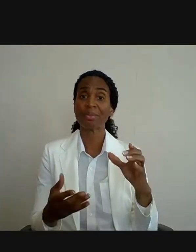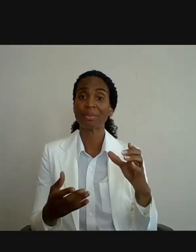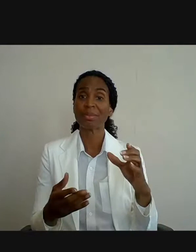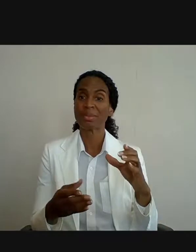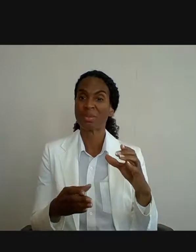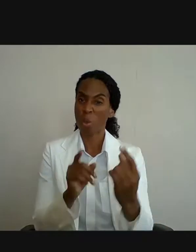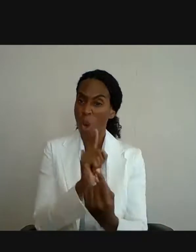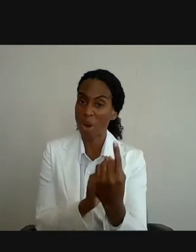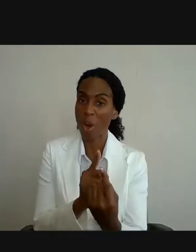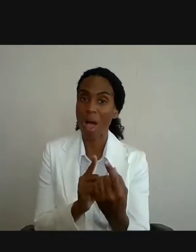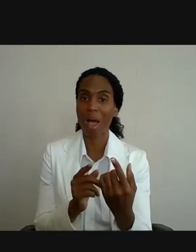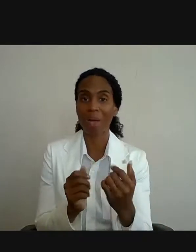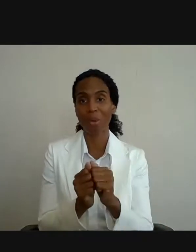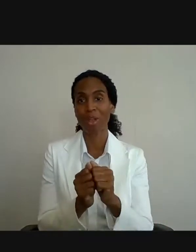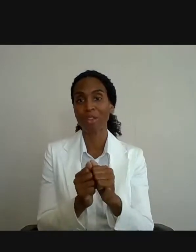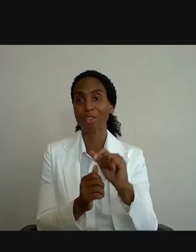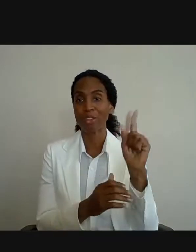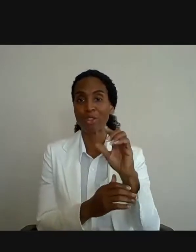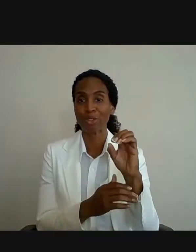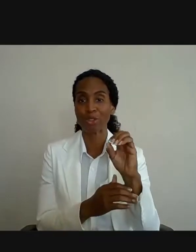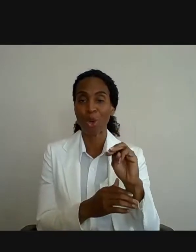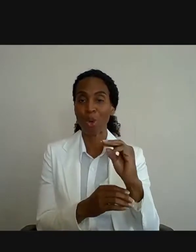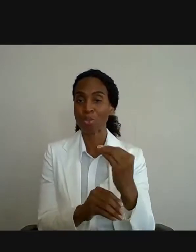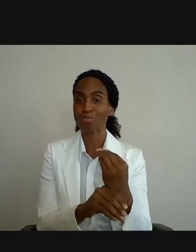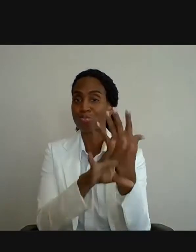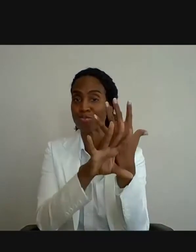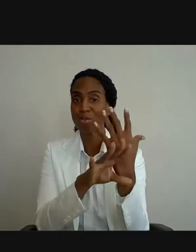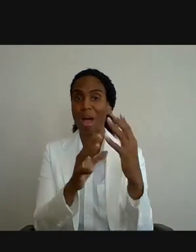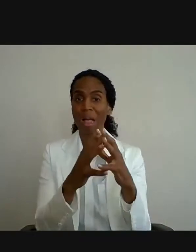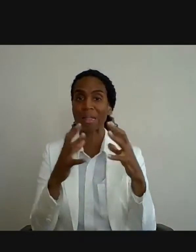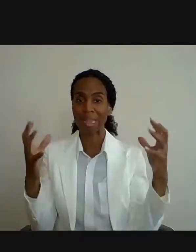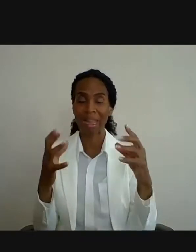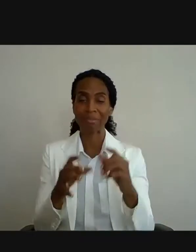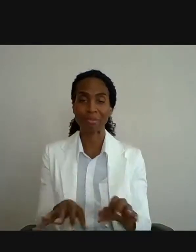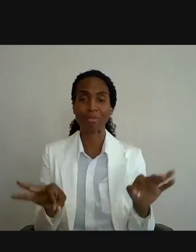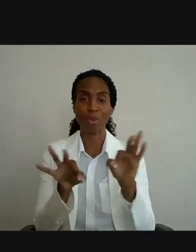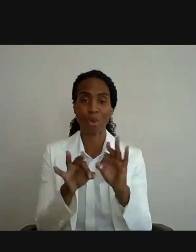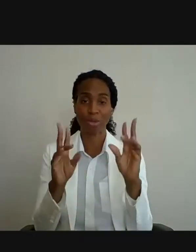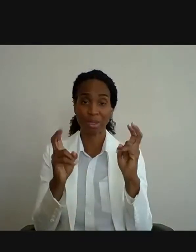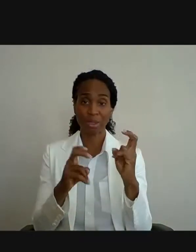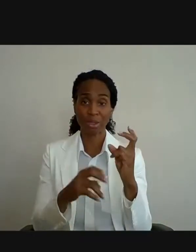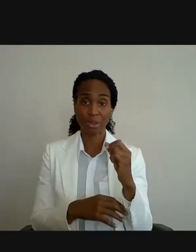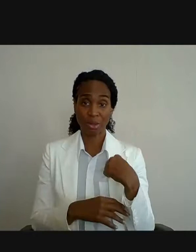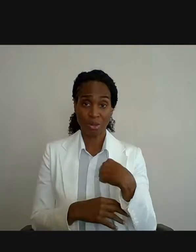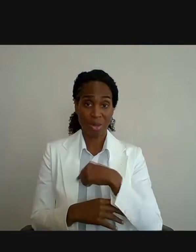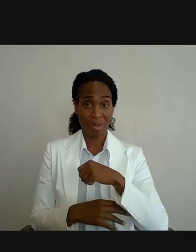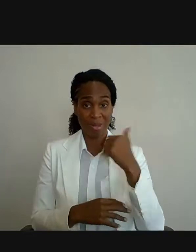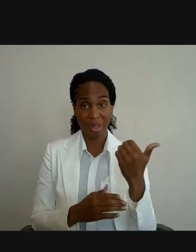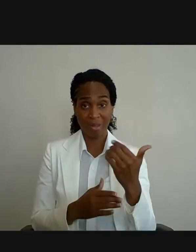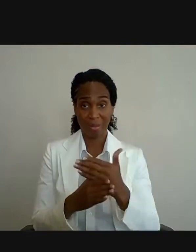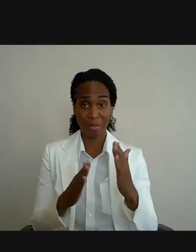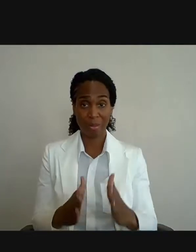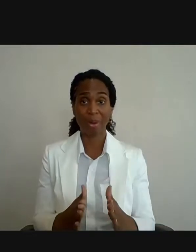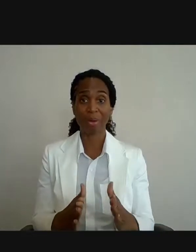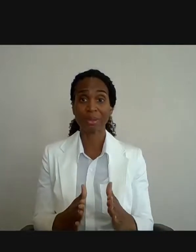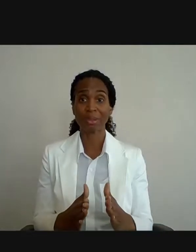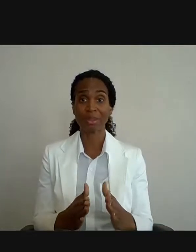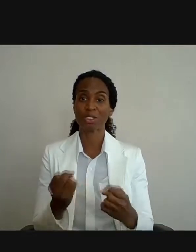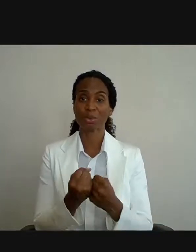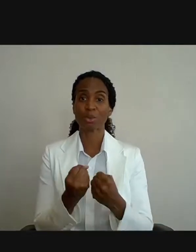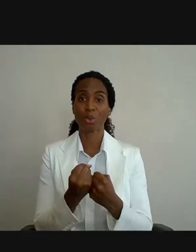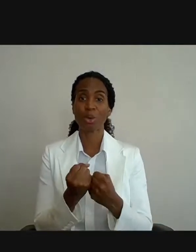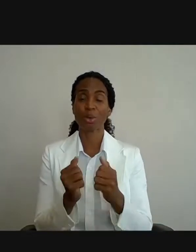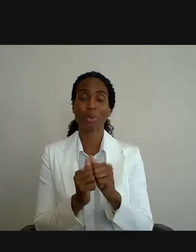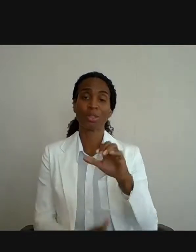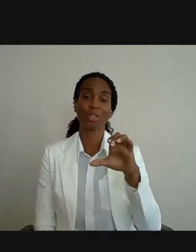sometimes a Zoom on a number of critical issues. We have some other partners funded by the Centers for